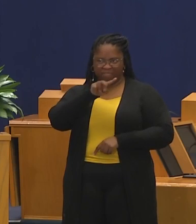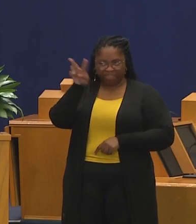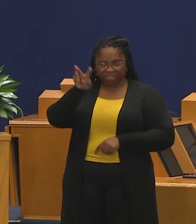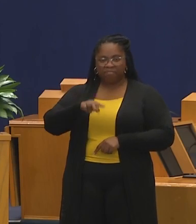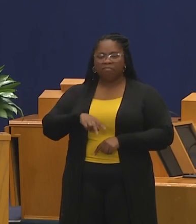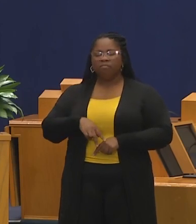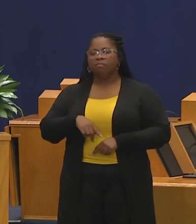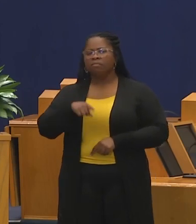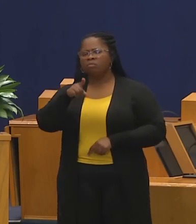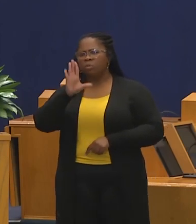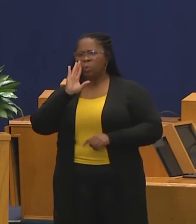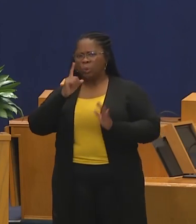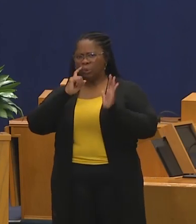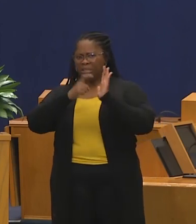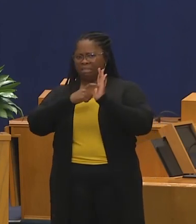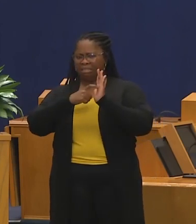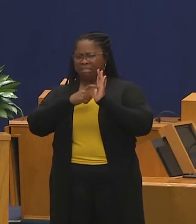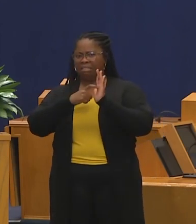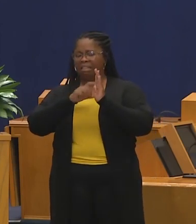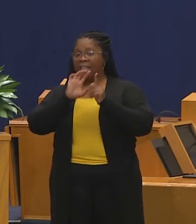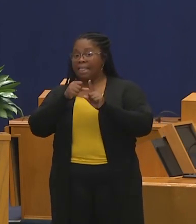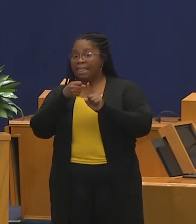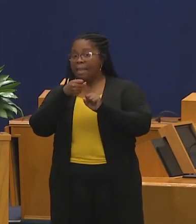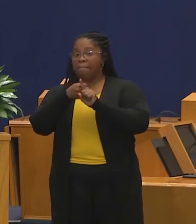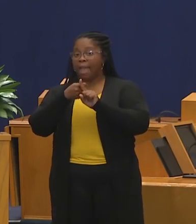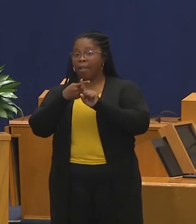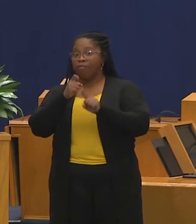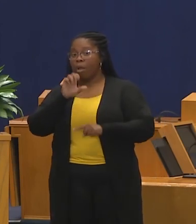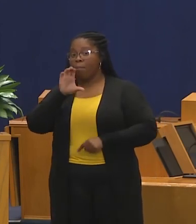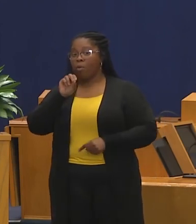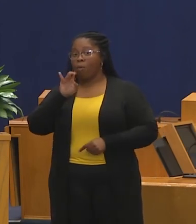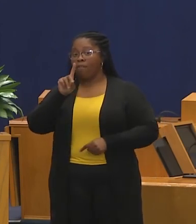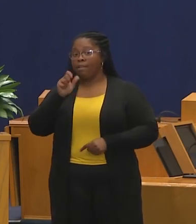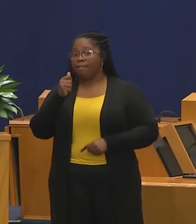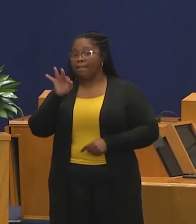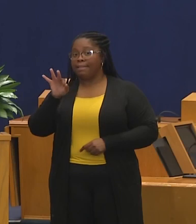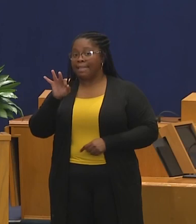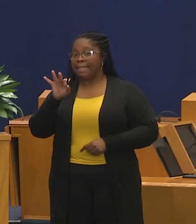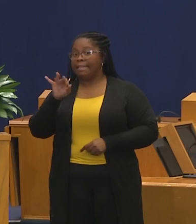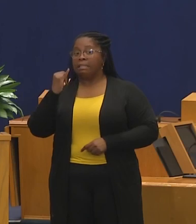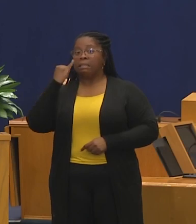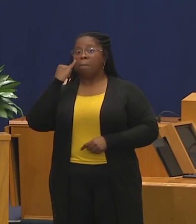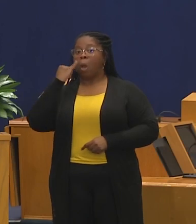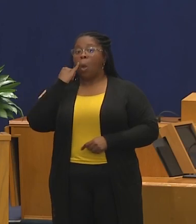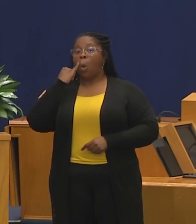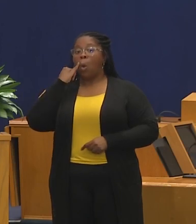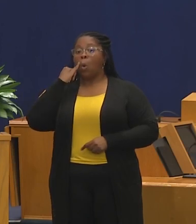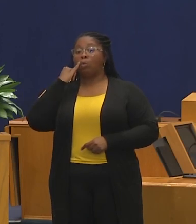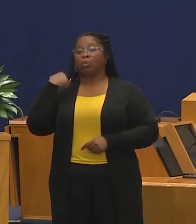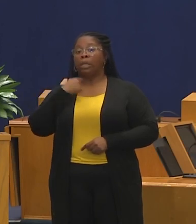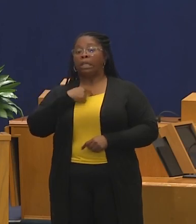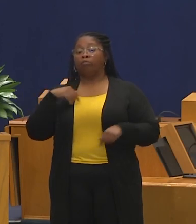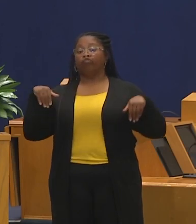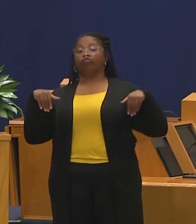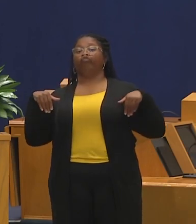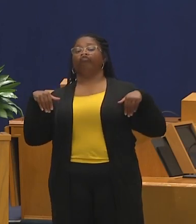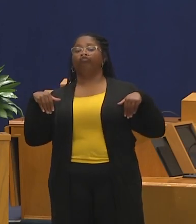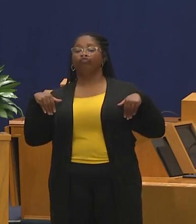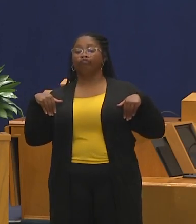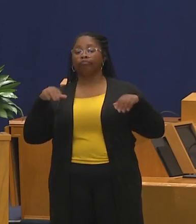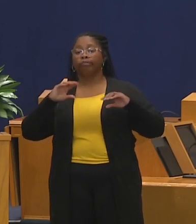the impact that COVID-19 would have had on society if we had not done the physical distancing